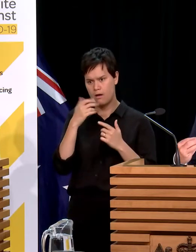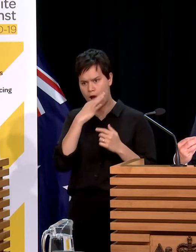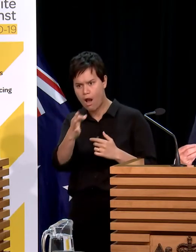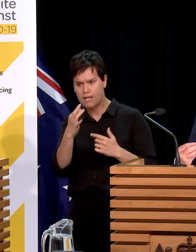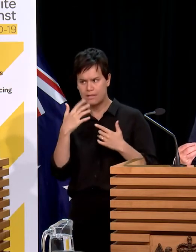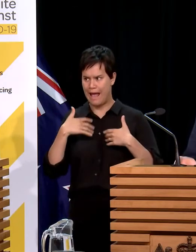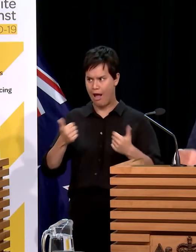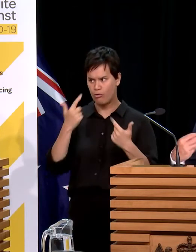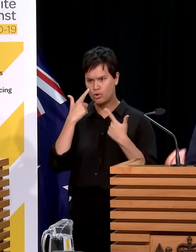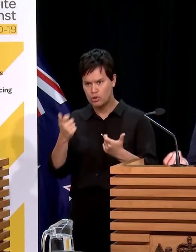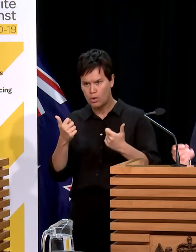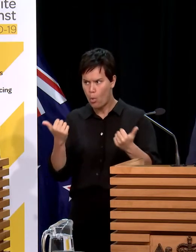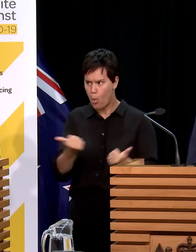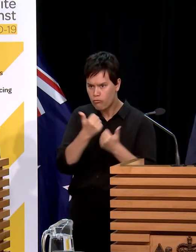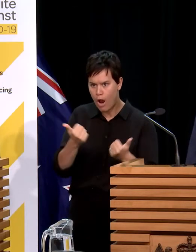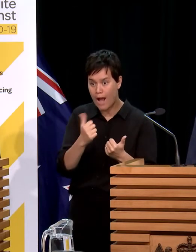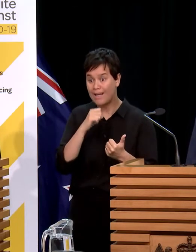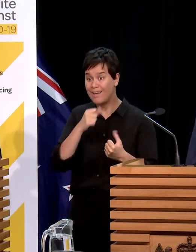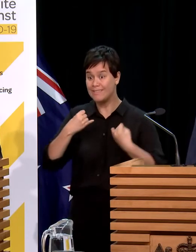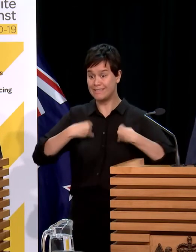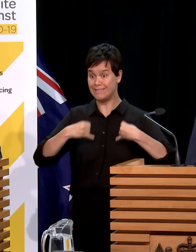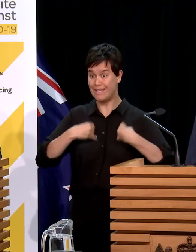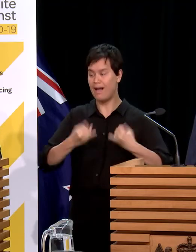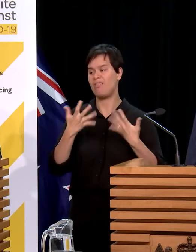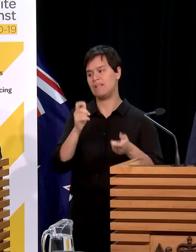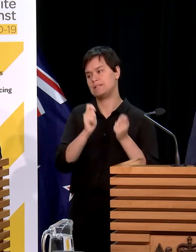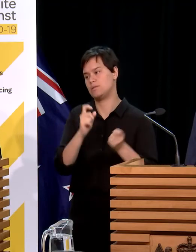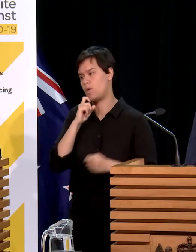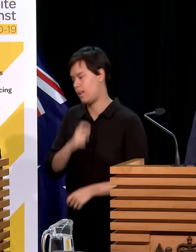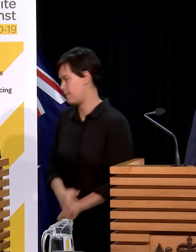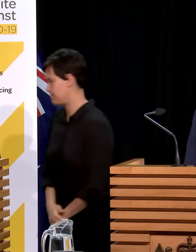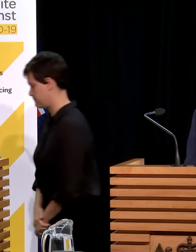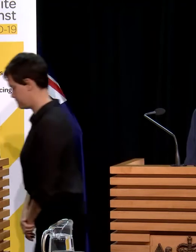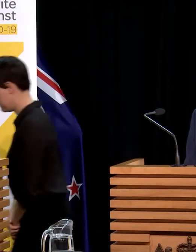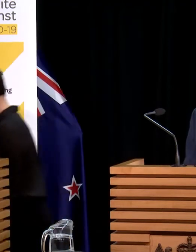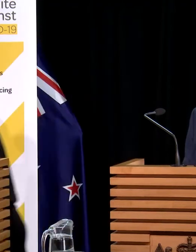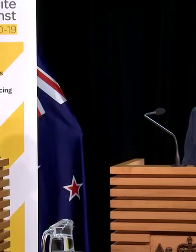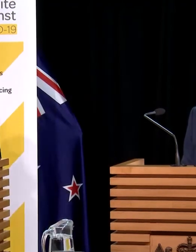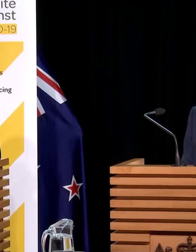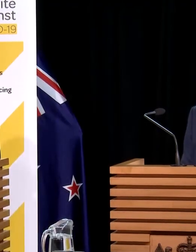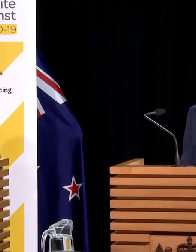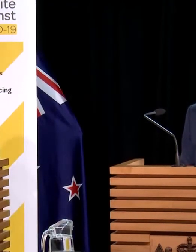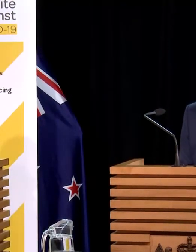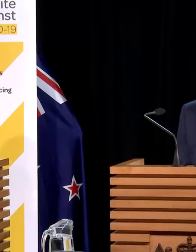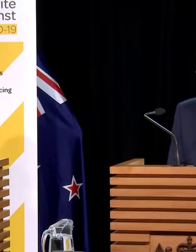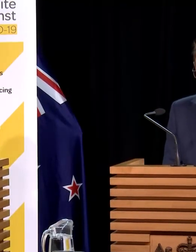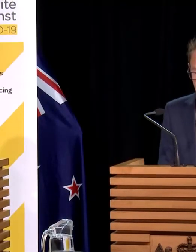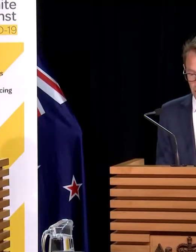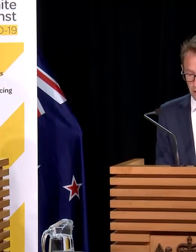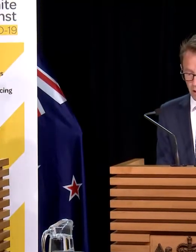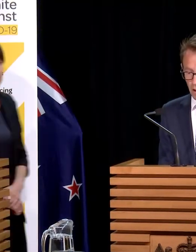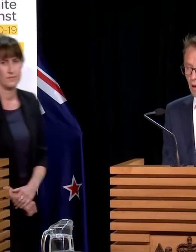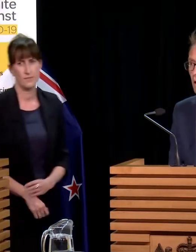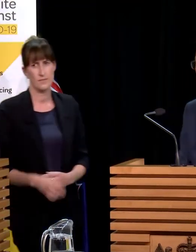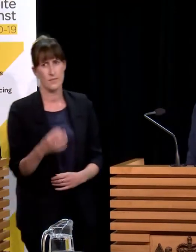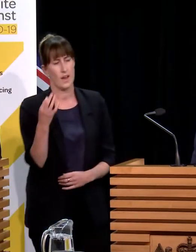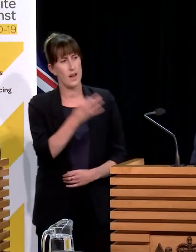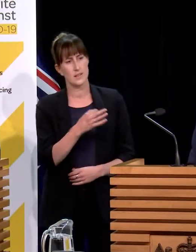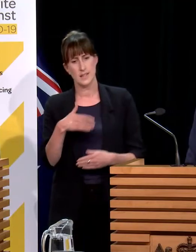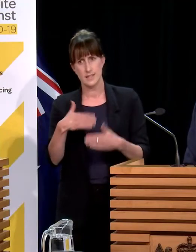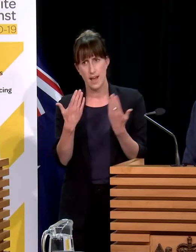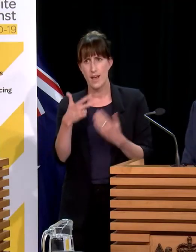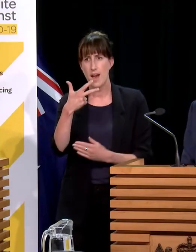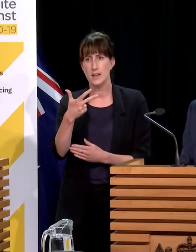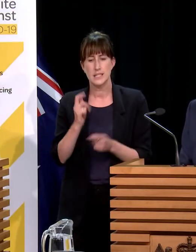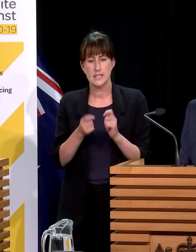and if they have any symptoms, then a test is done at that point in time. Or is the day 8 one? Do you think they might have caught it in MIQ?